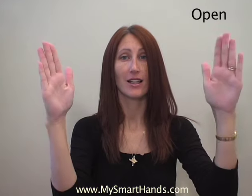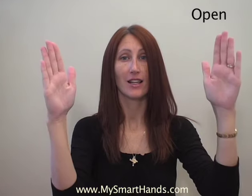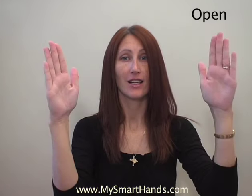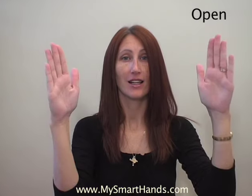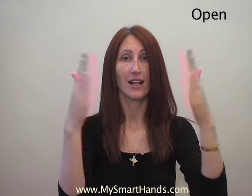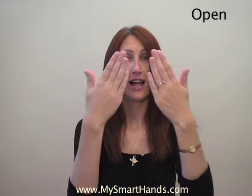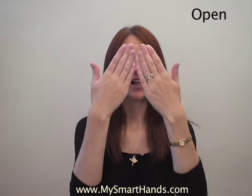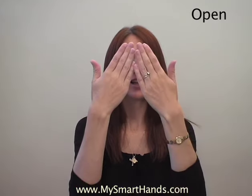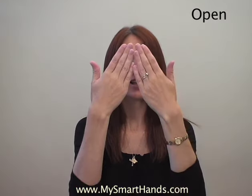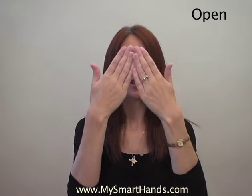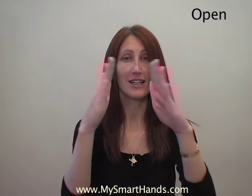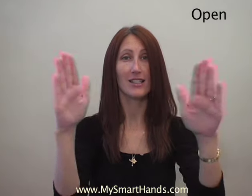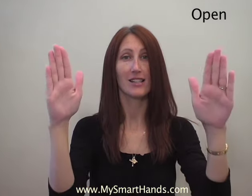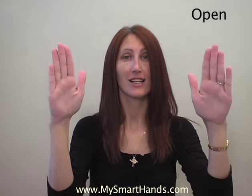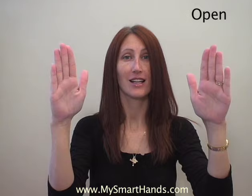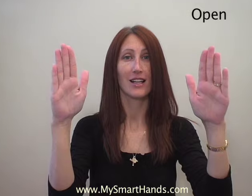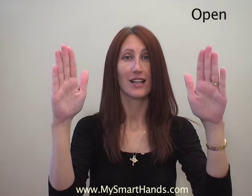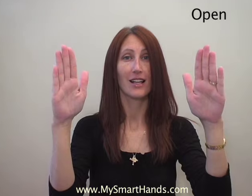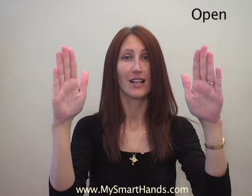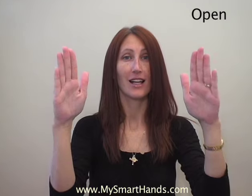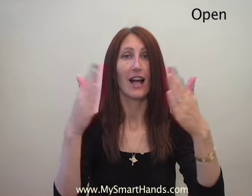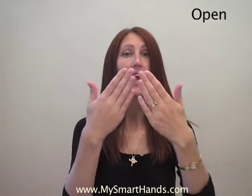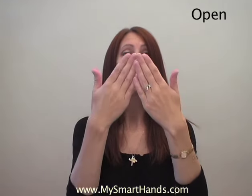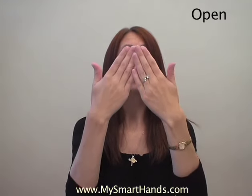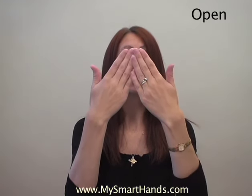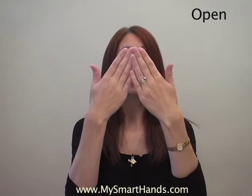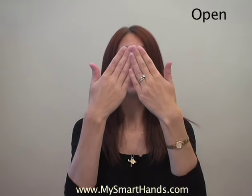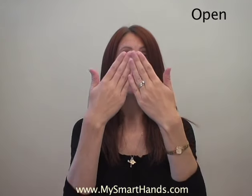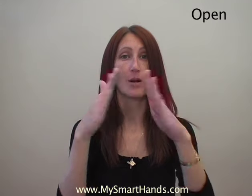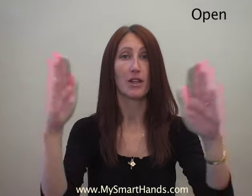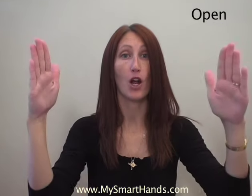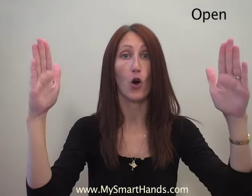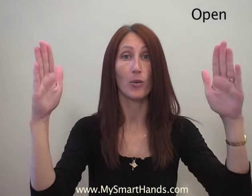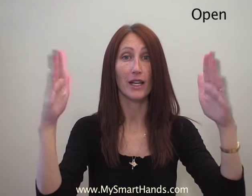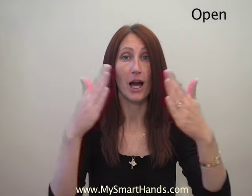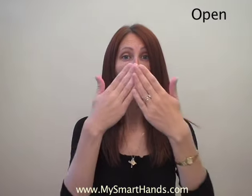like this, and you show something opening up.